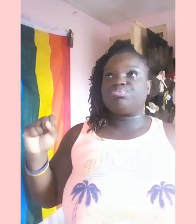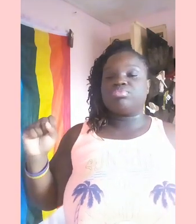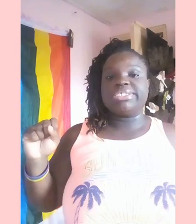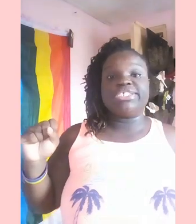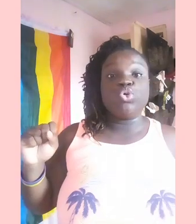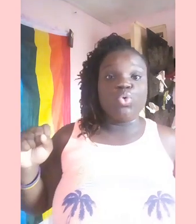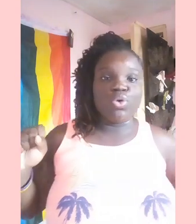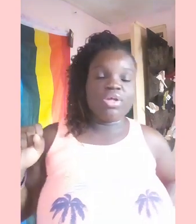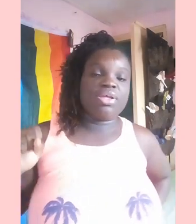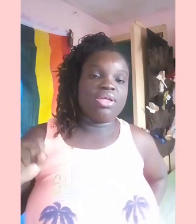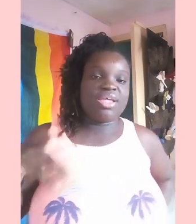Sue,